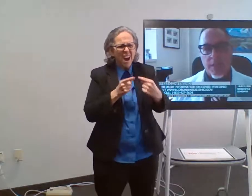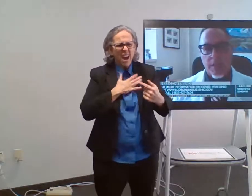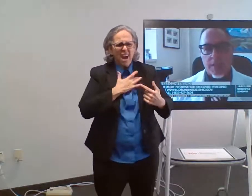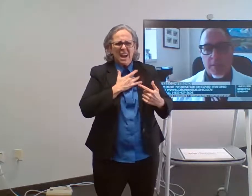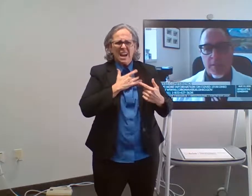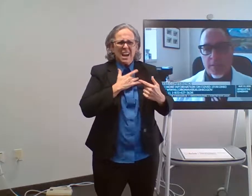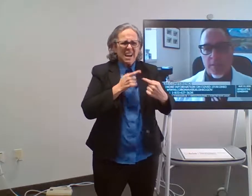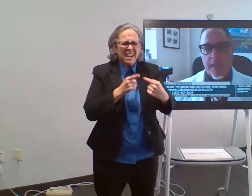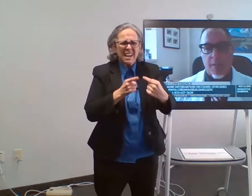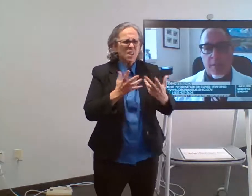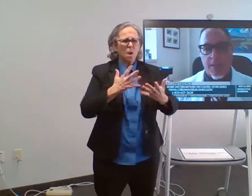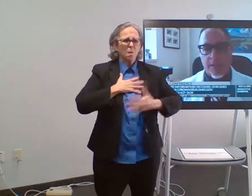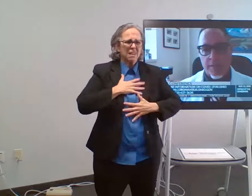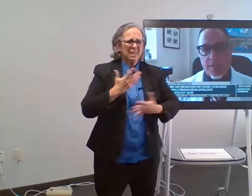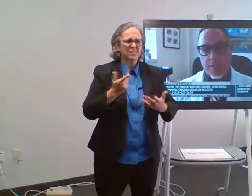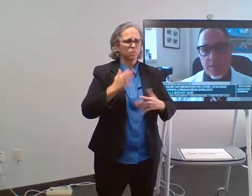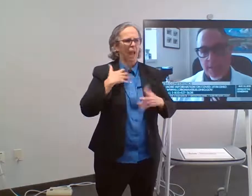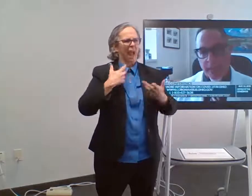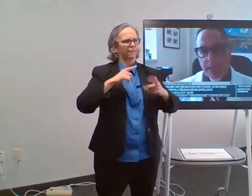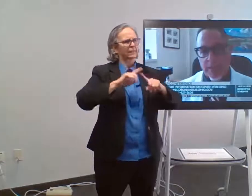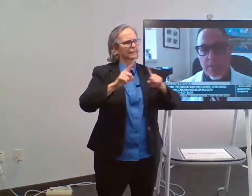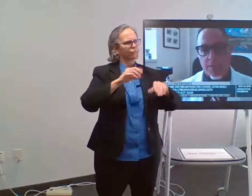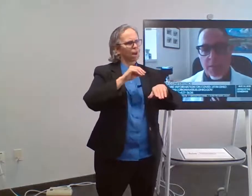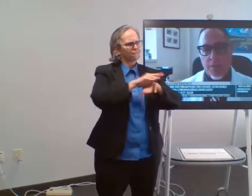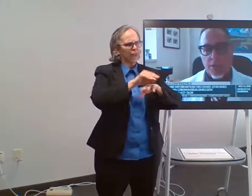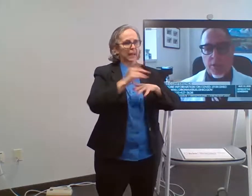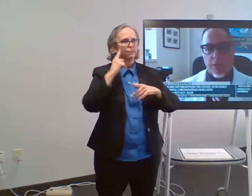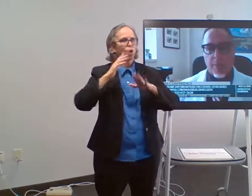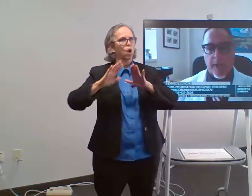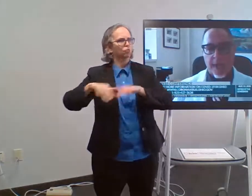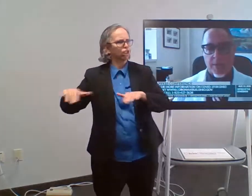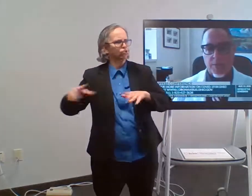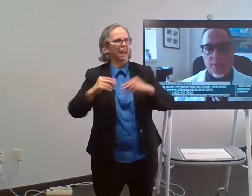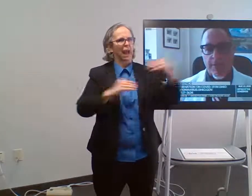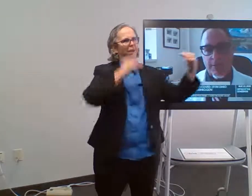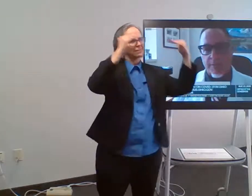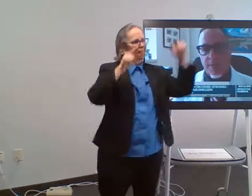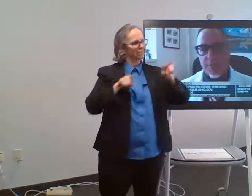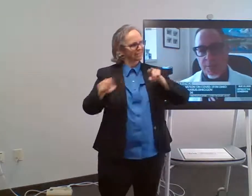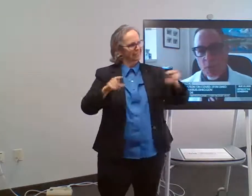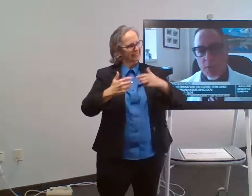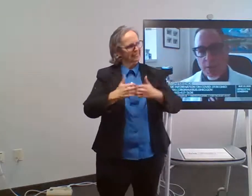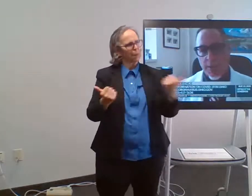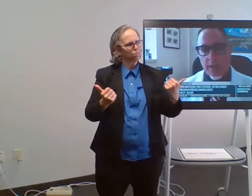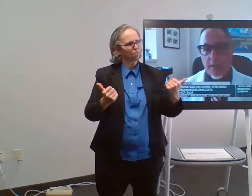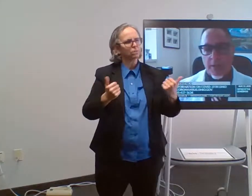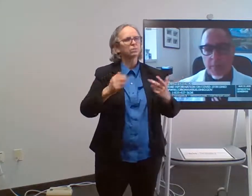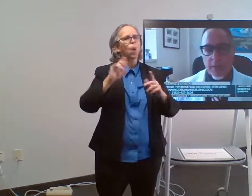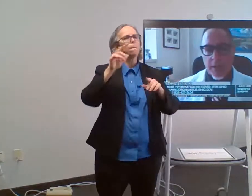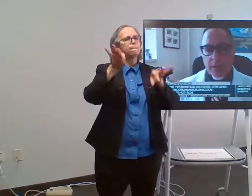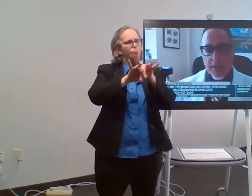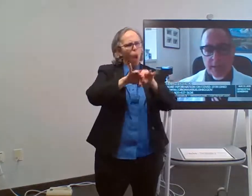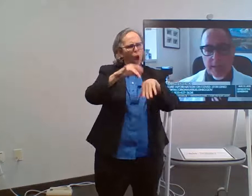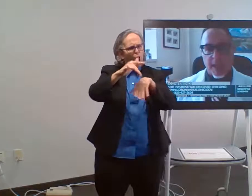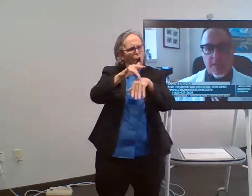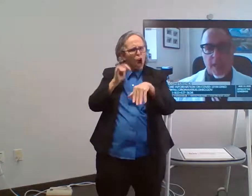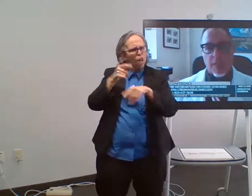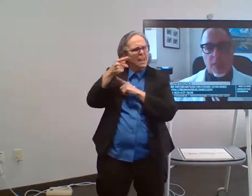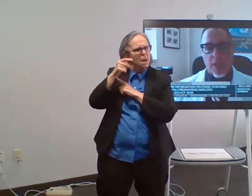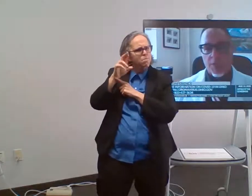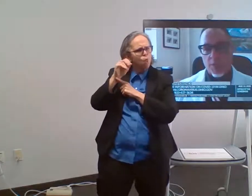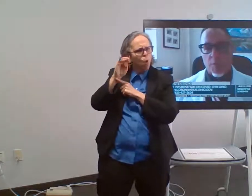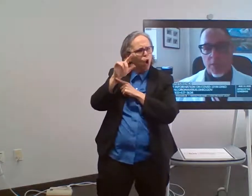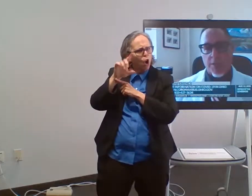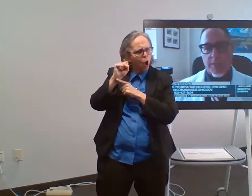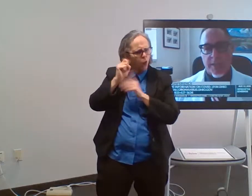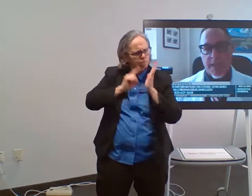adults that says this is how we best, today at least, to clear them back to activity and sport. And I think, again, as time